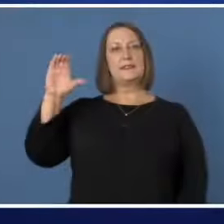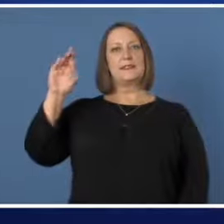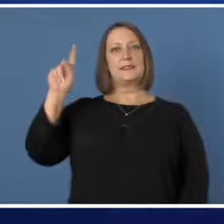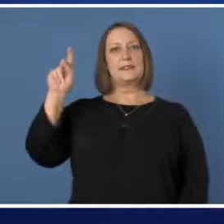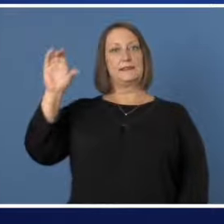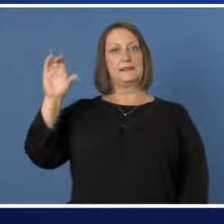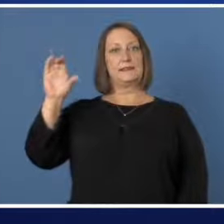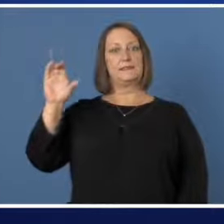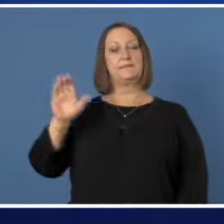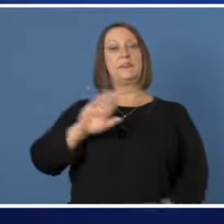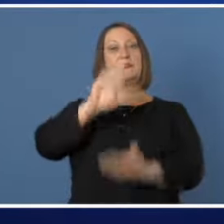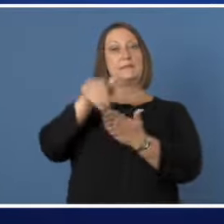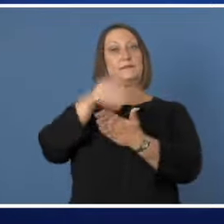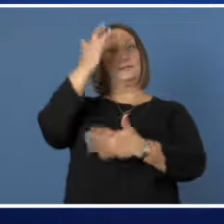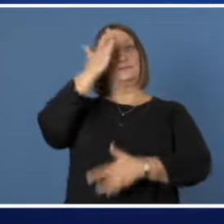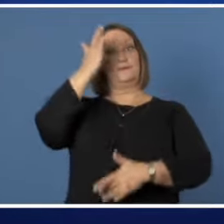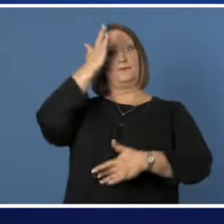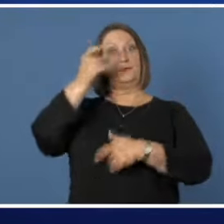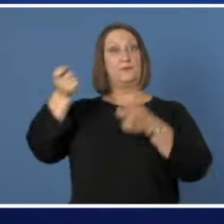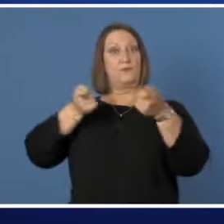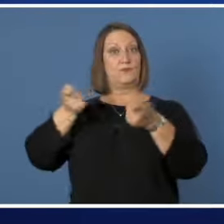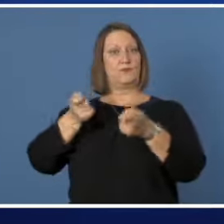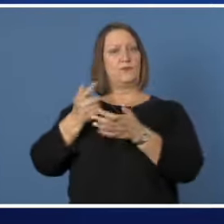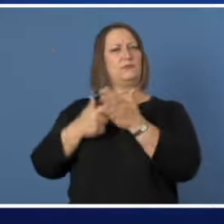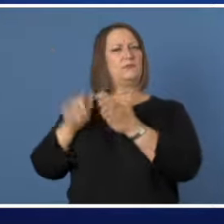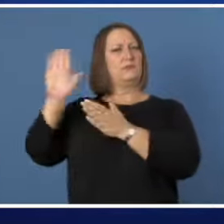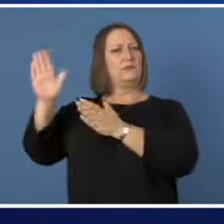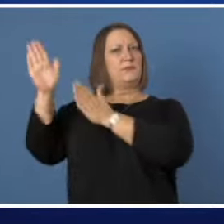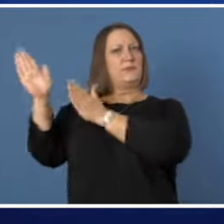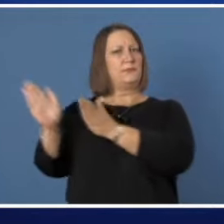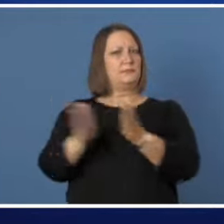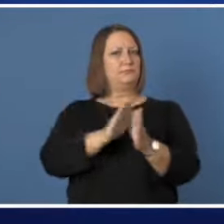The role of CDC in preparedness.